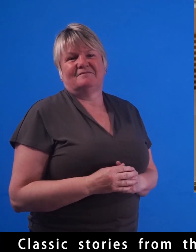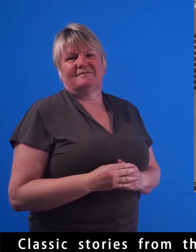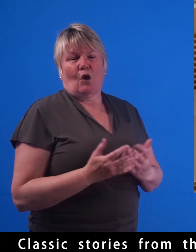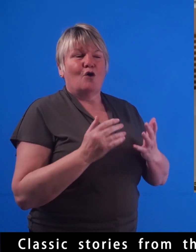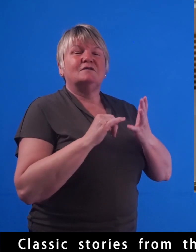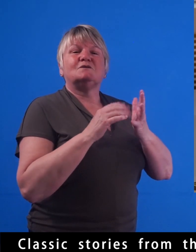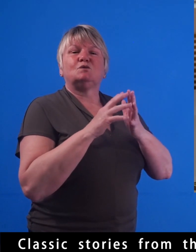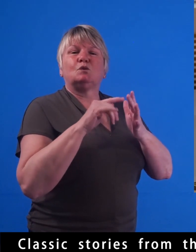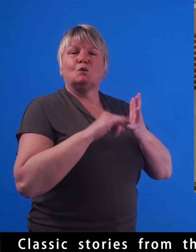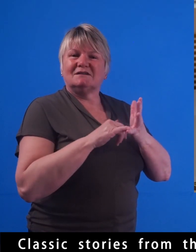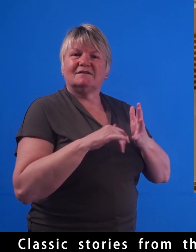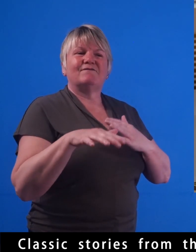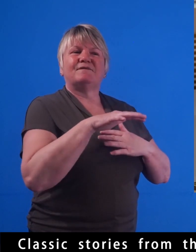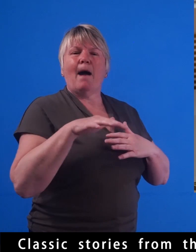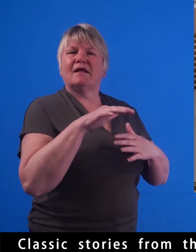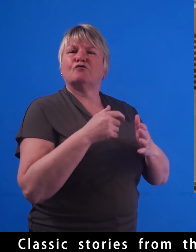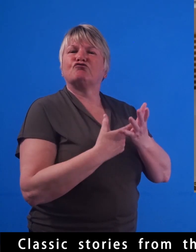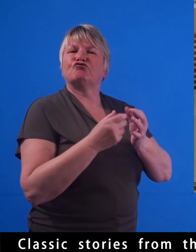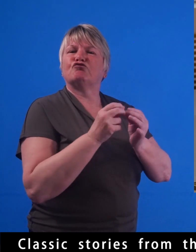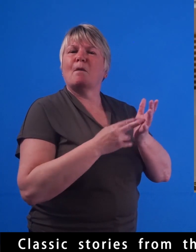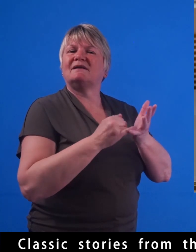The Swiss Family Robinson,